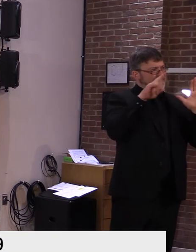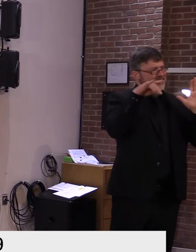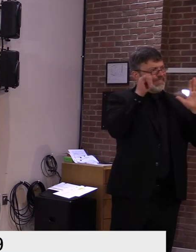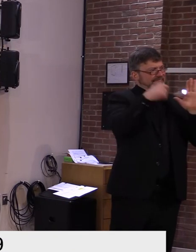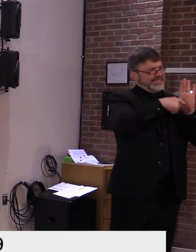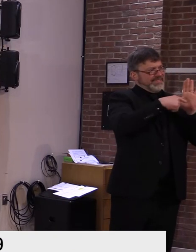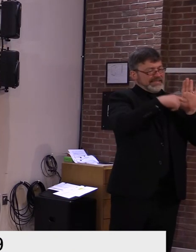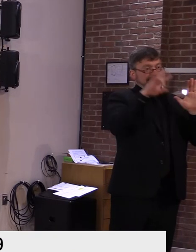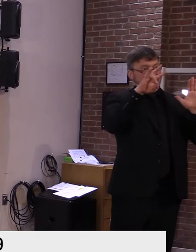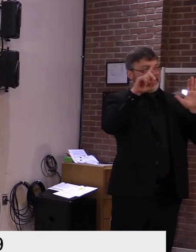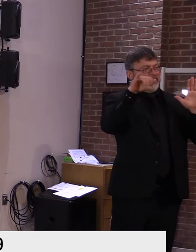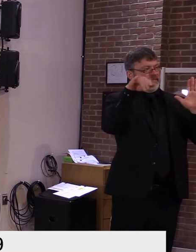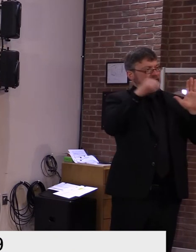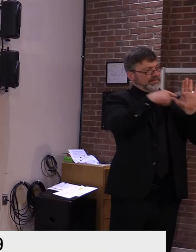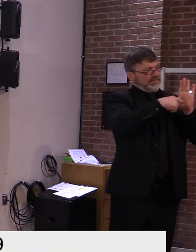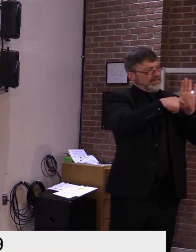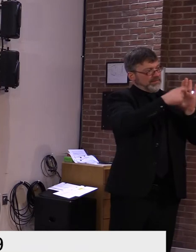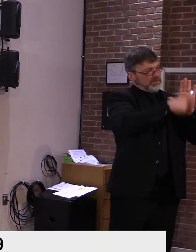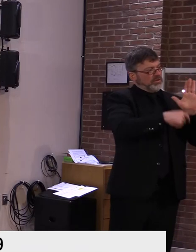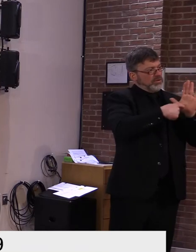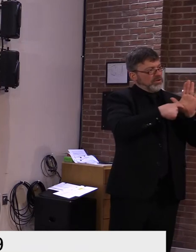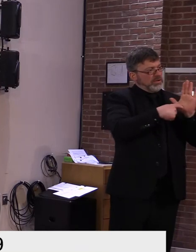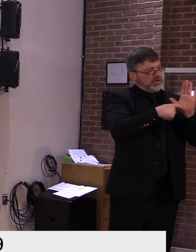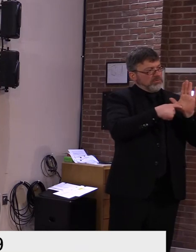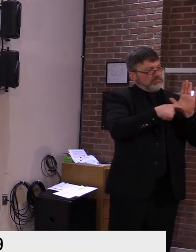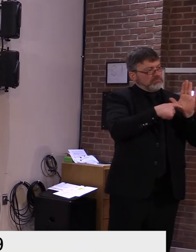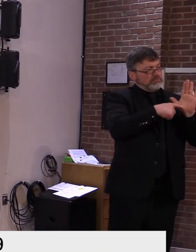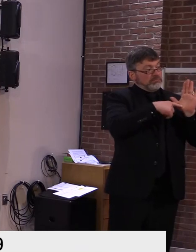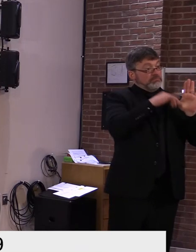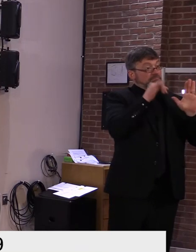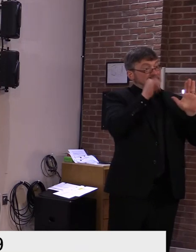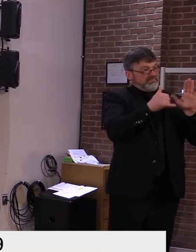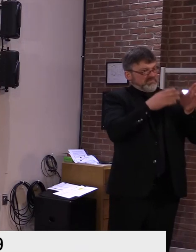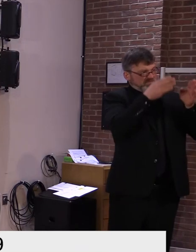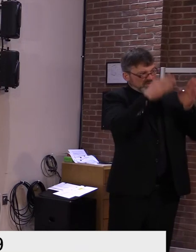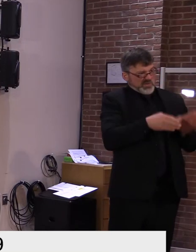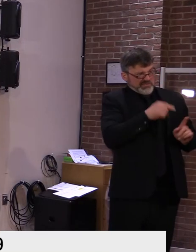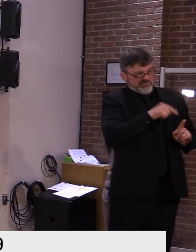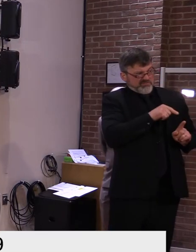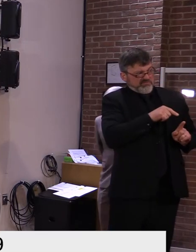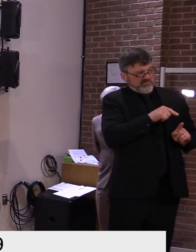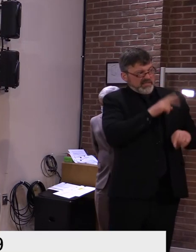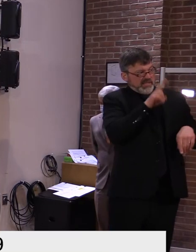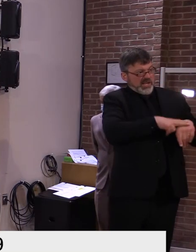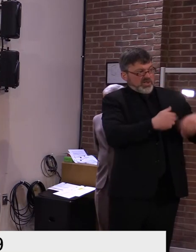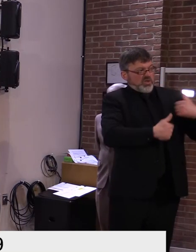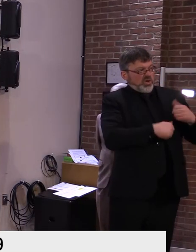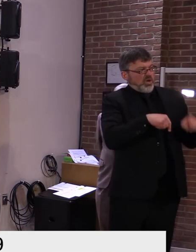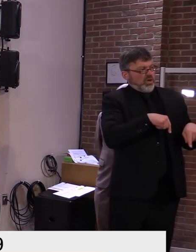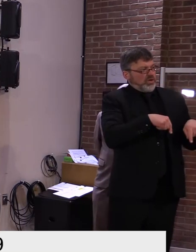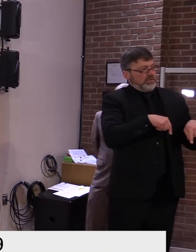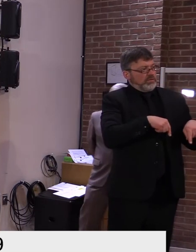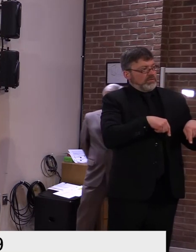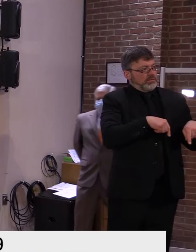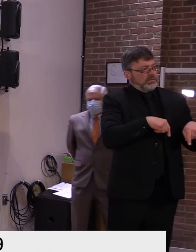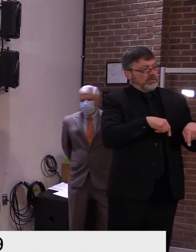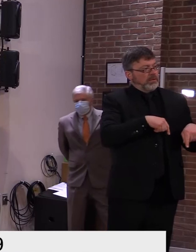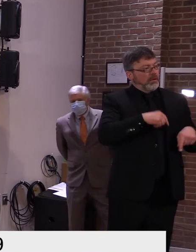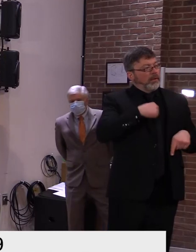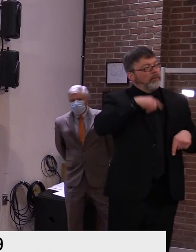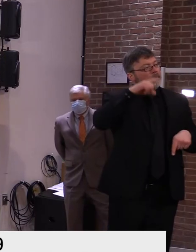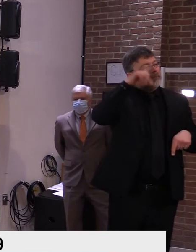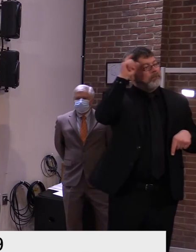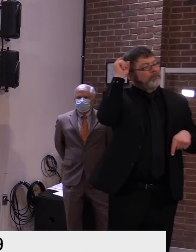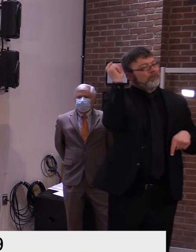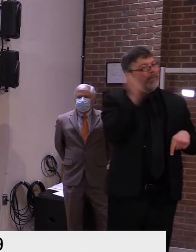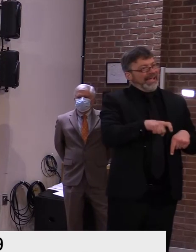asked to self-report if they have some kind of criminal history. And likewise, it sounds like